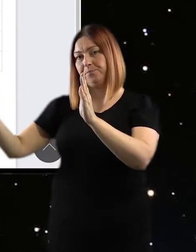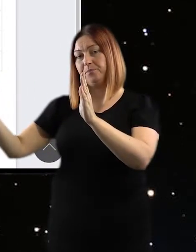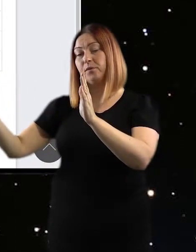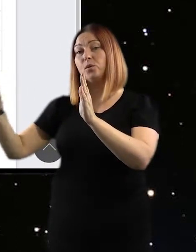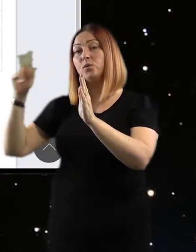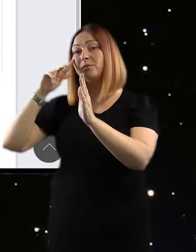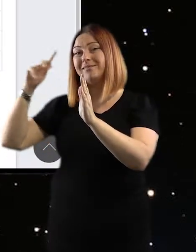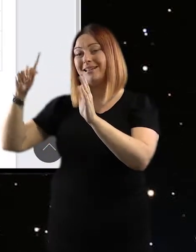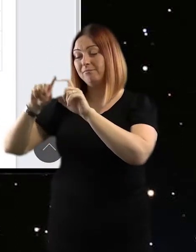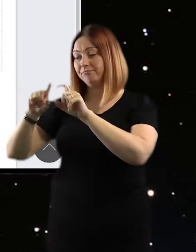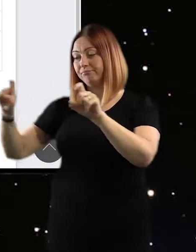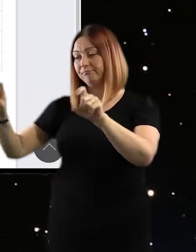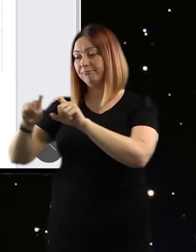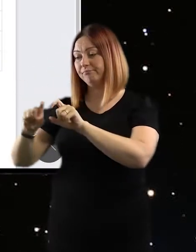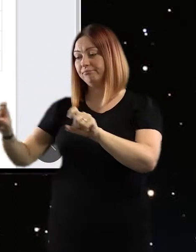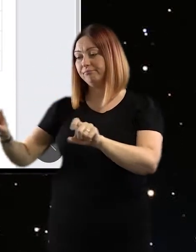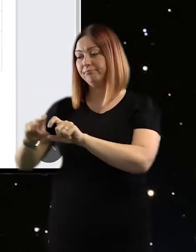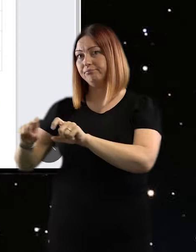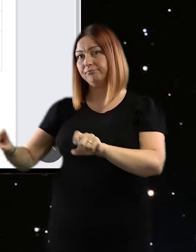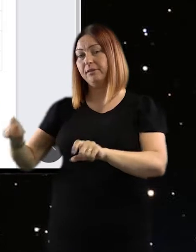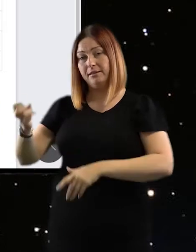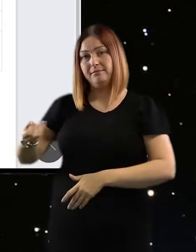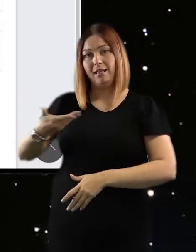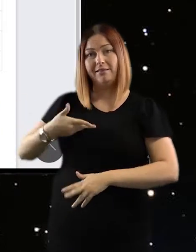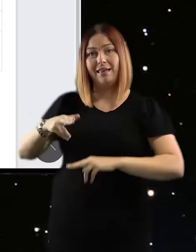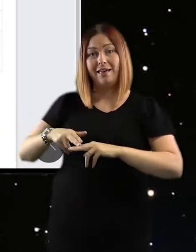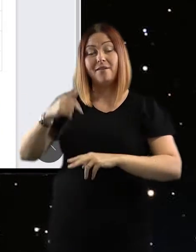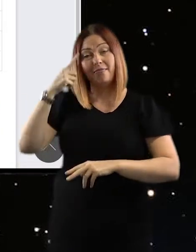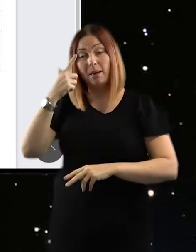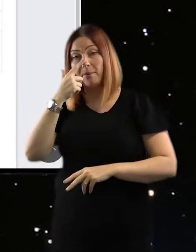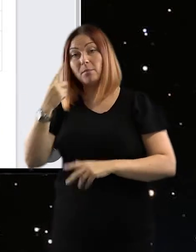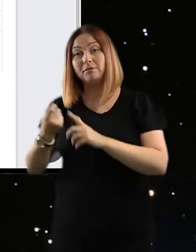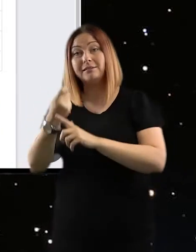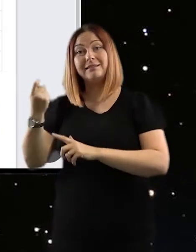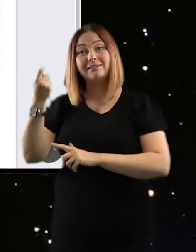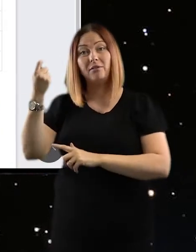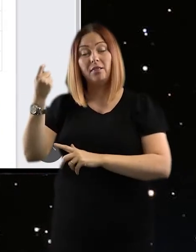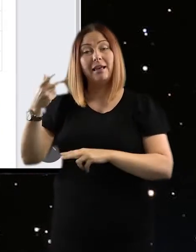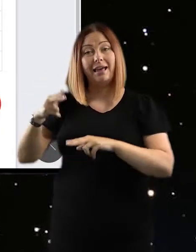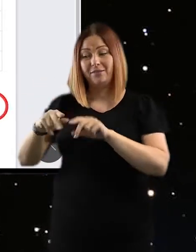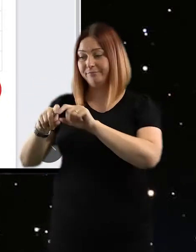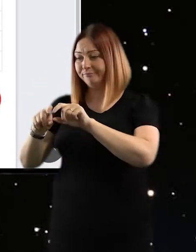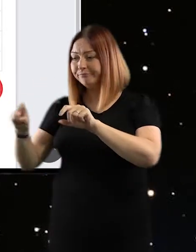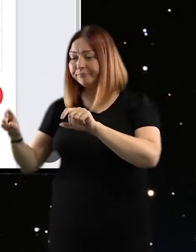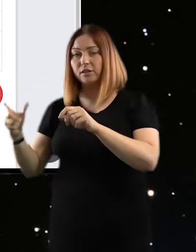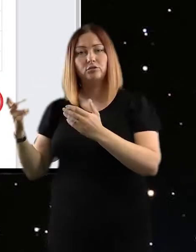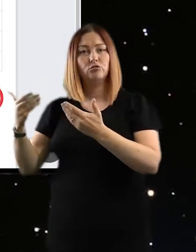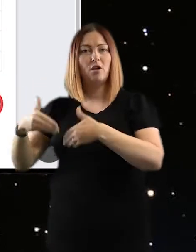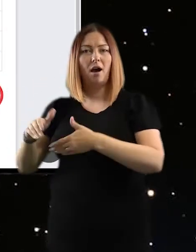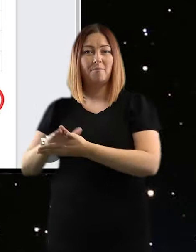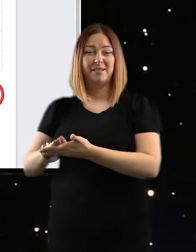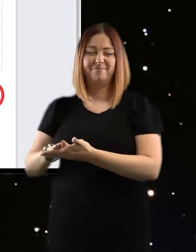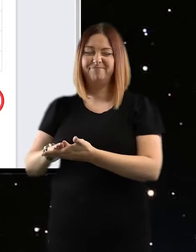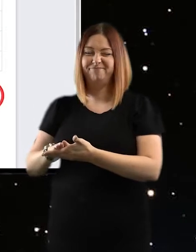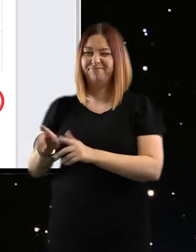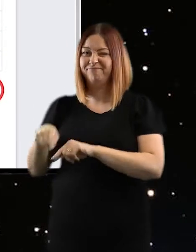chart tells us the chance of success. So a sort of very dark part would mean a poor chance of observing, whereas a very bright